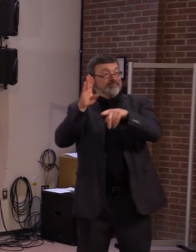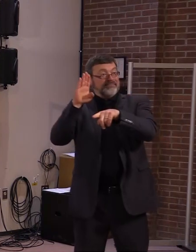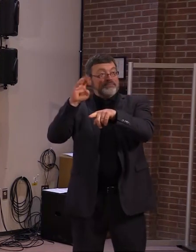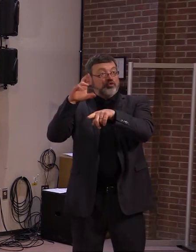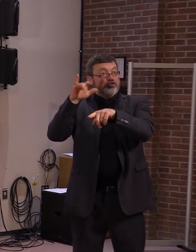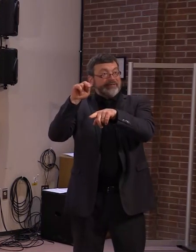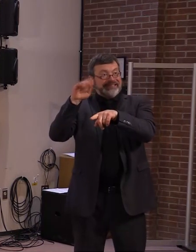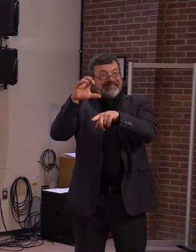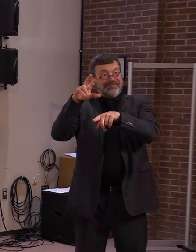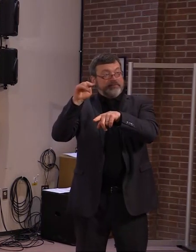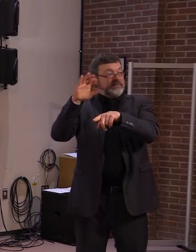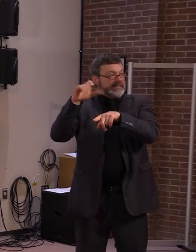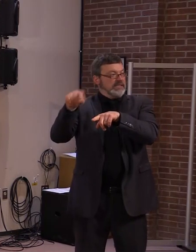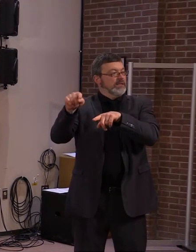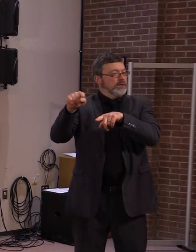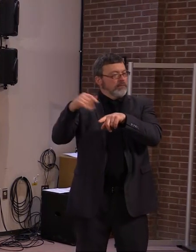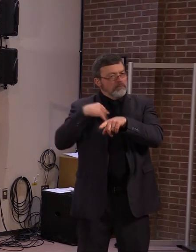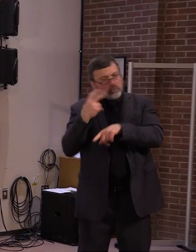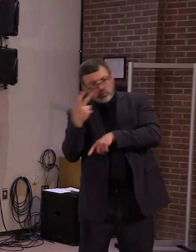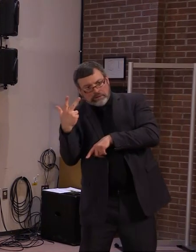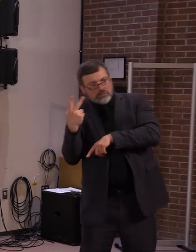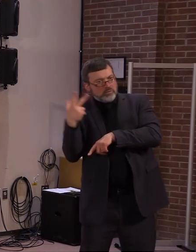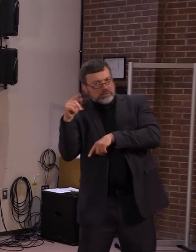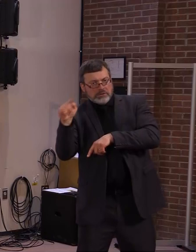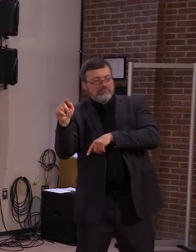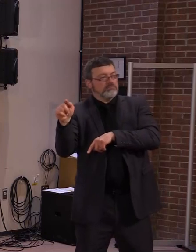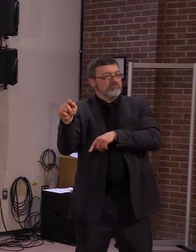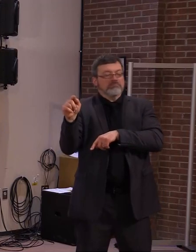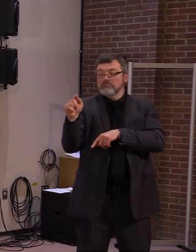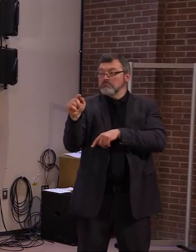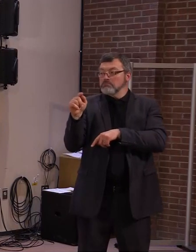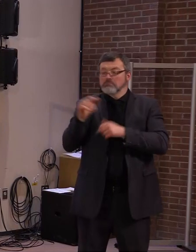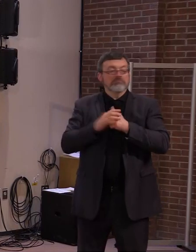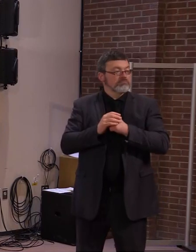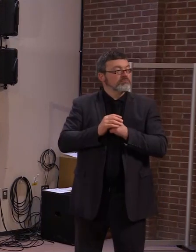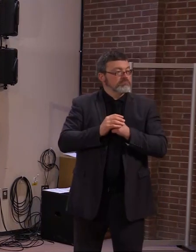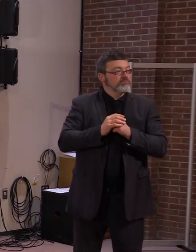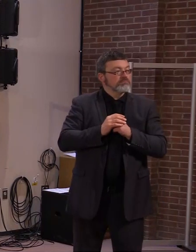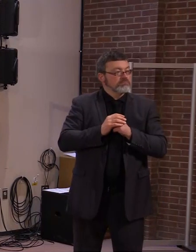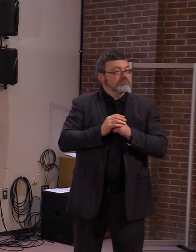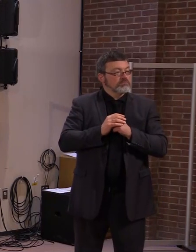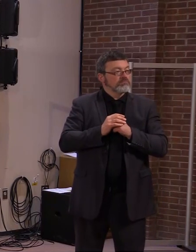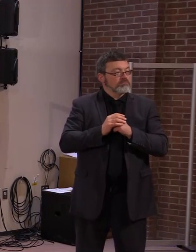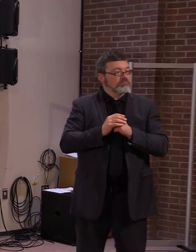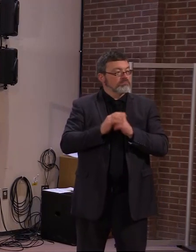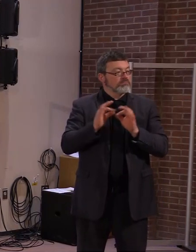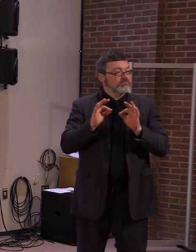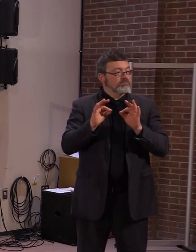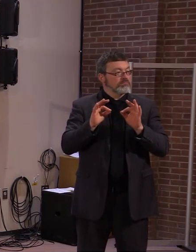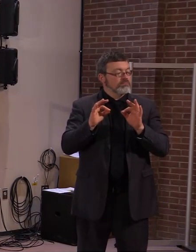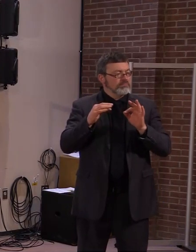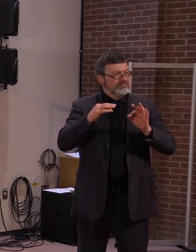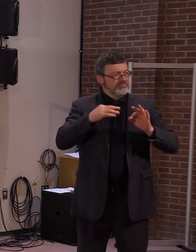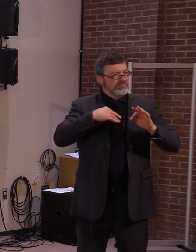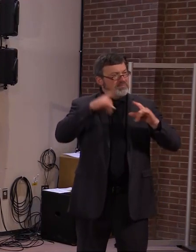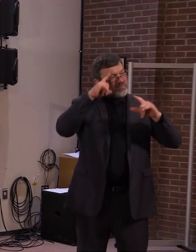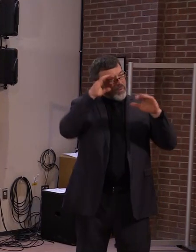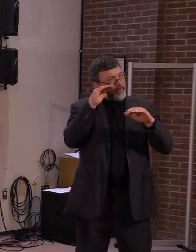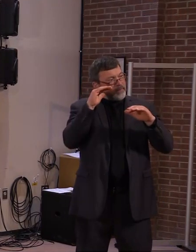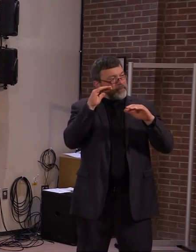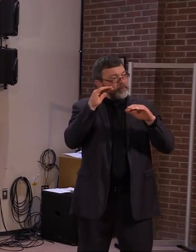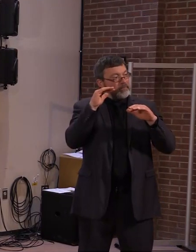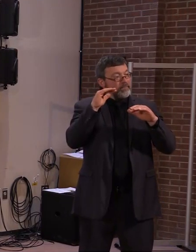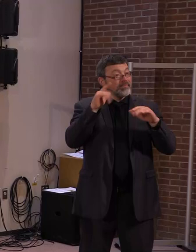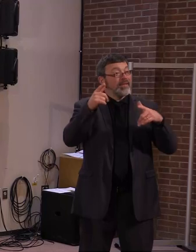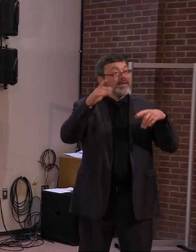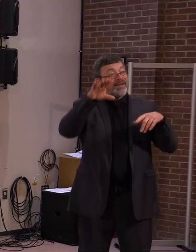2 or 3 additional beds online soon. In addition, it is our hope to add paramedics and EMT